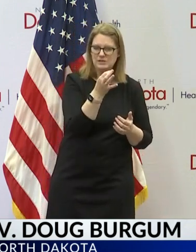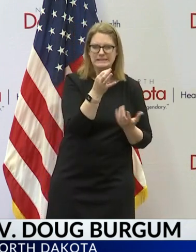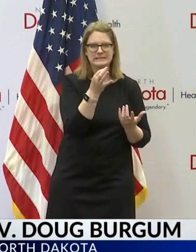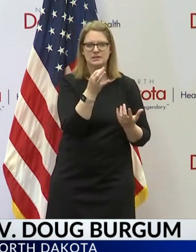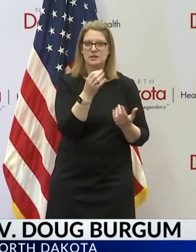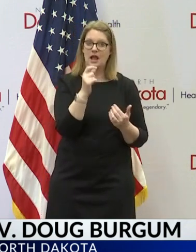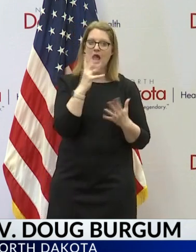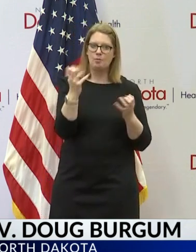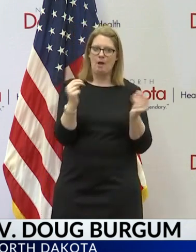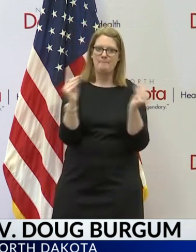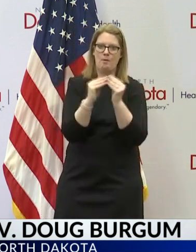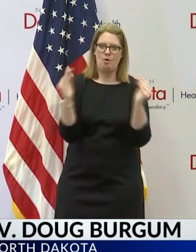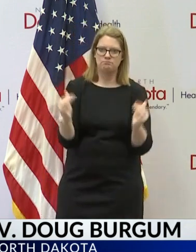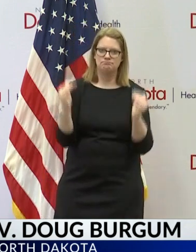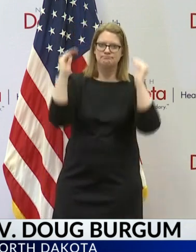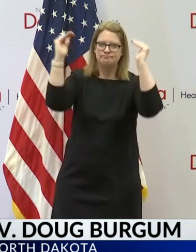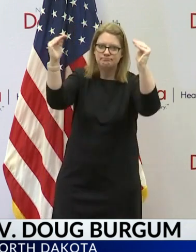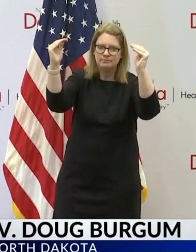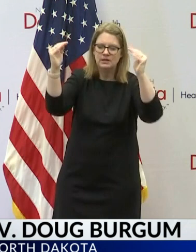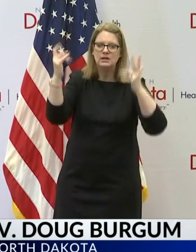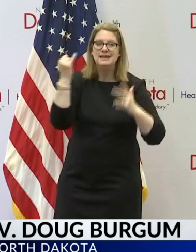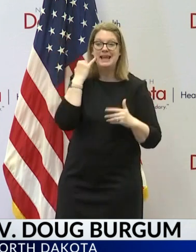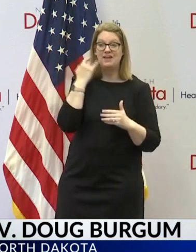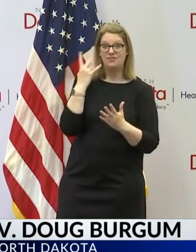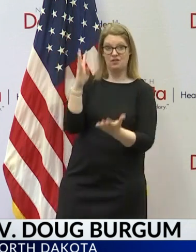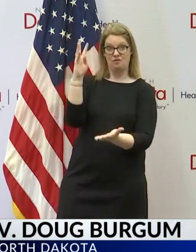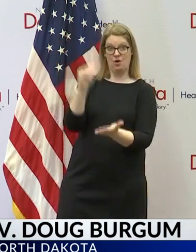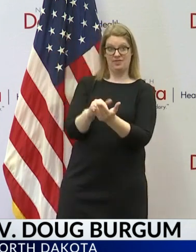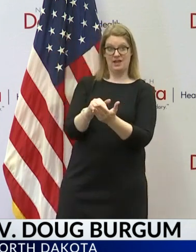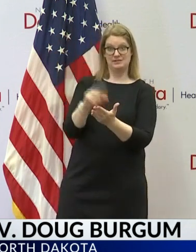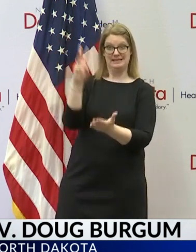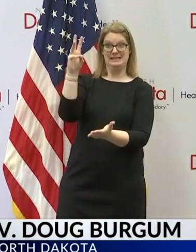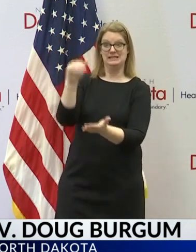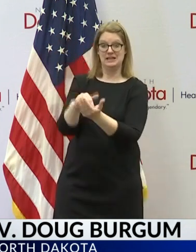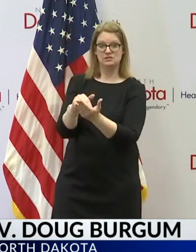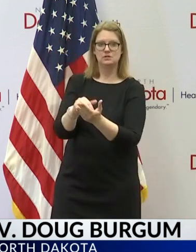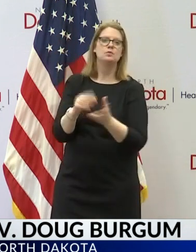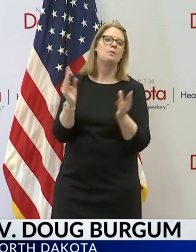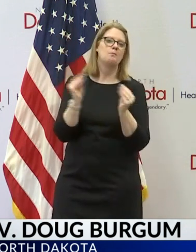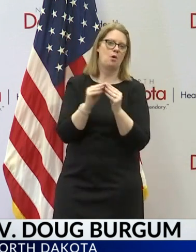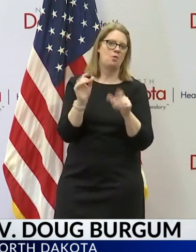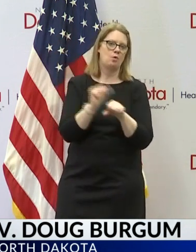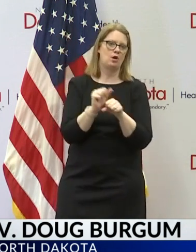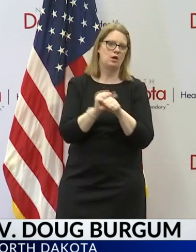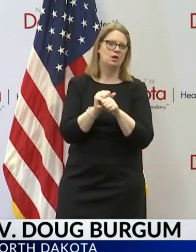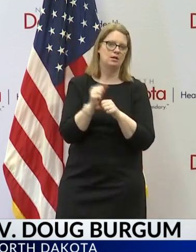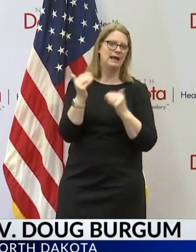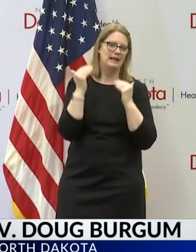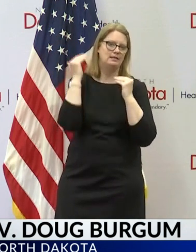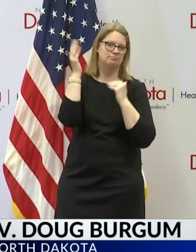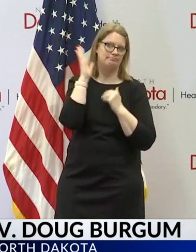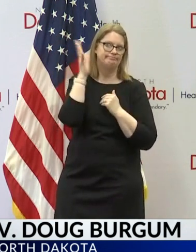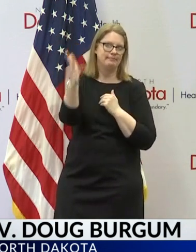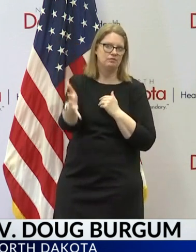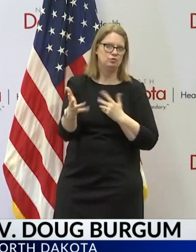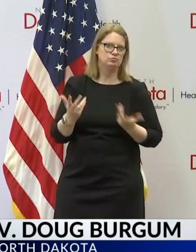And certainly we've got more work to do if we're going to get to the 4,000 and the 6,000. So this is I would say,